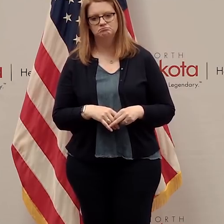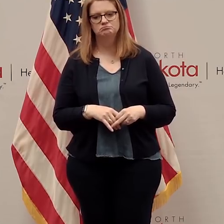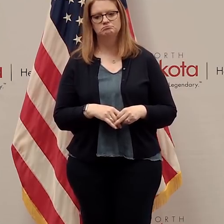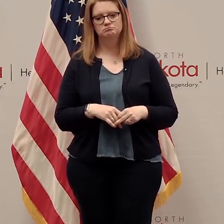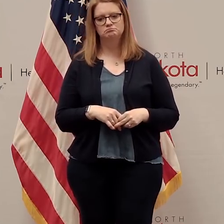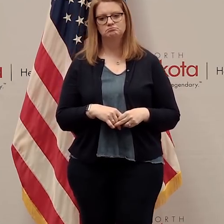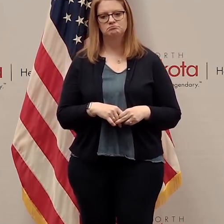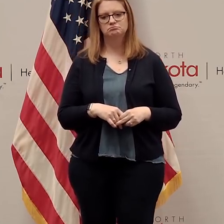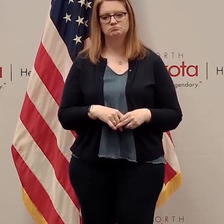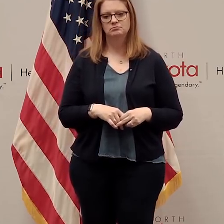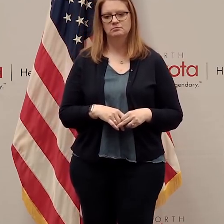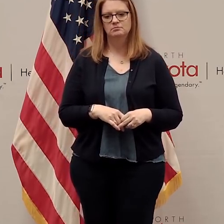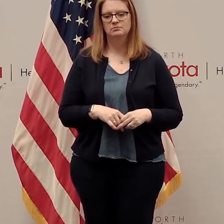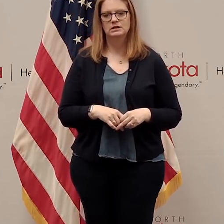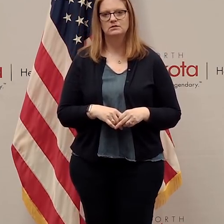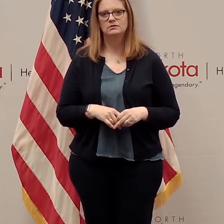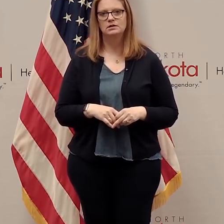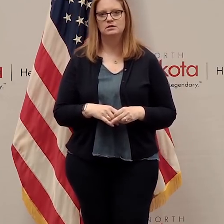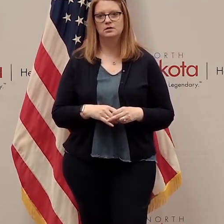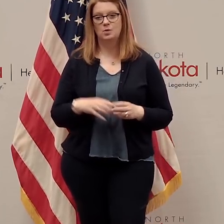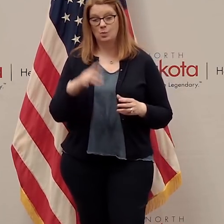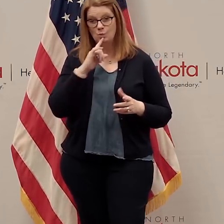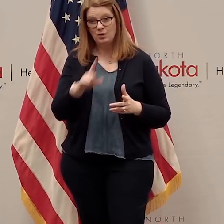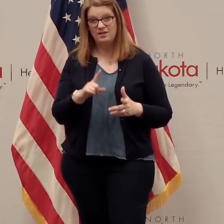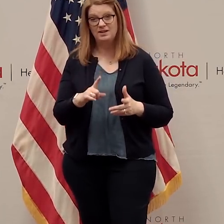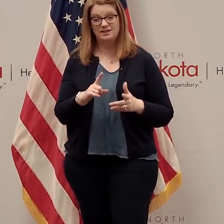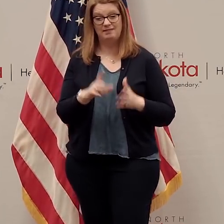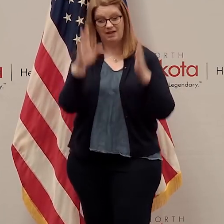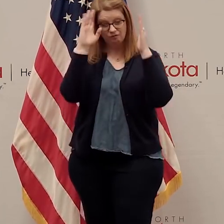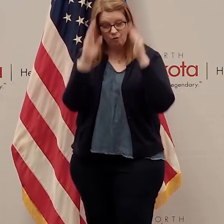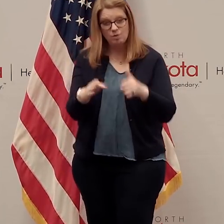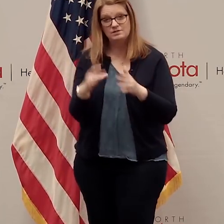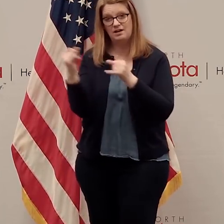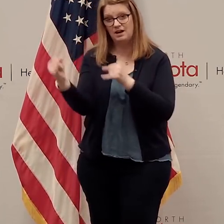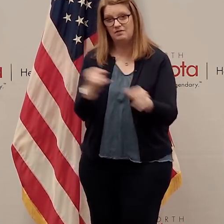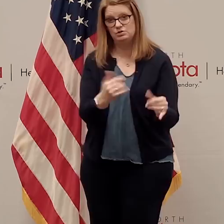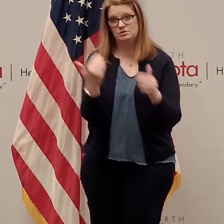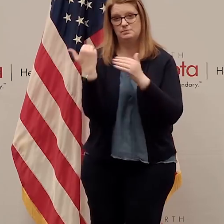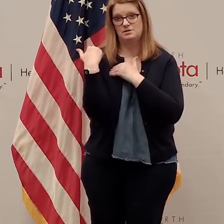we came down hard on the side of individual responsibility in our state, and it's worked well.